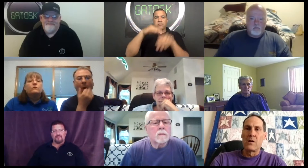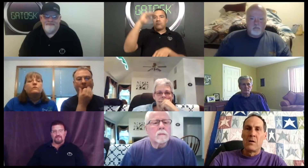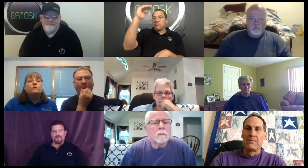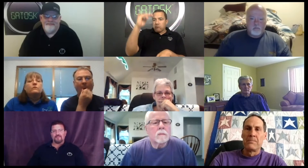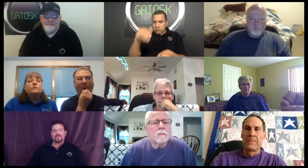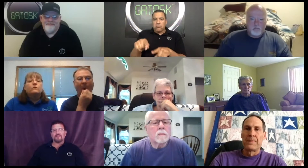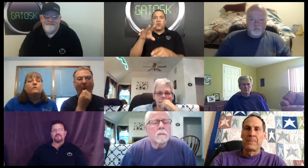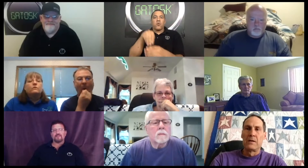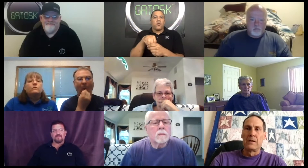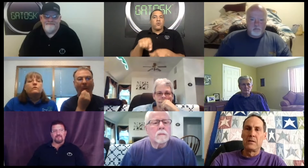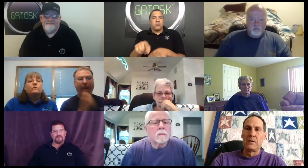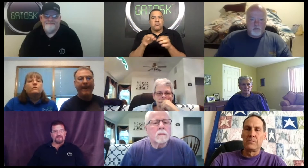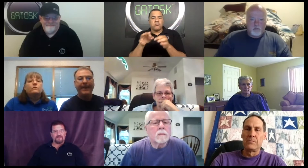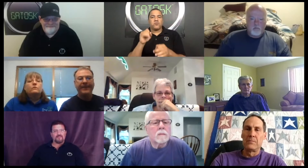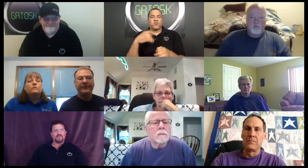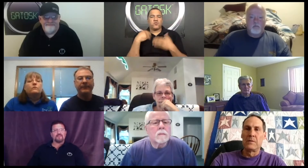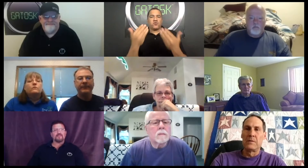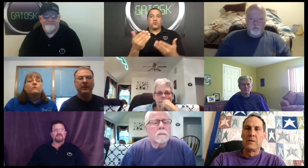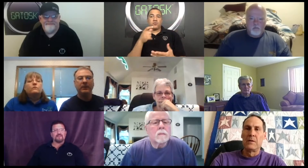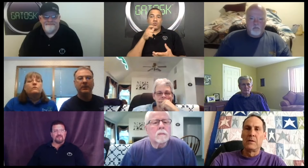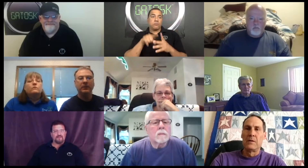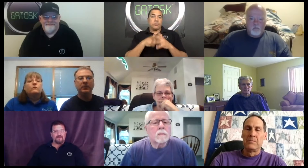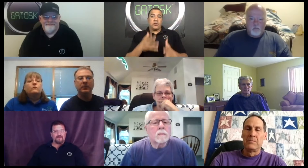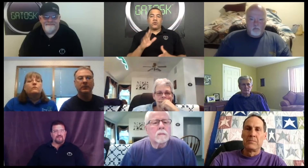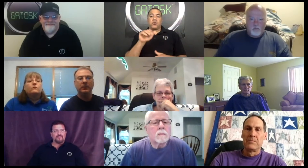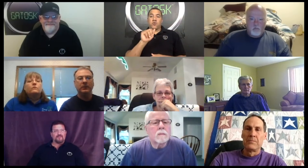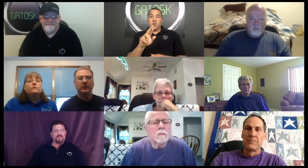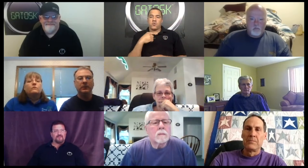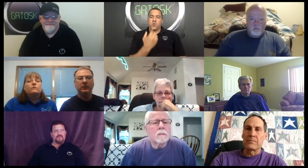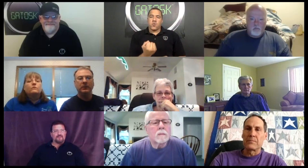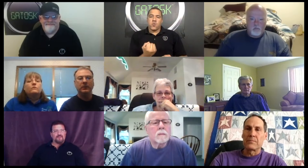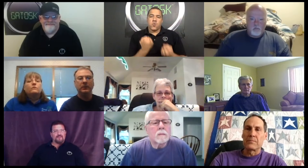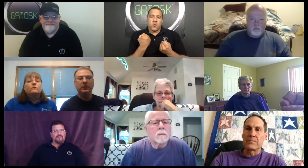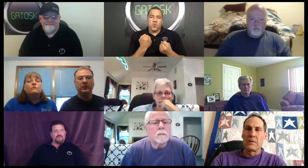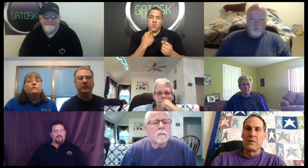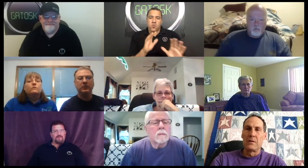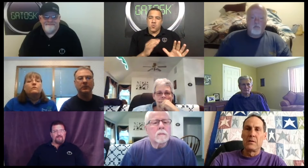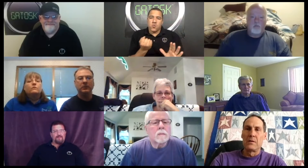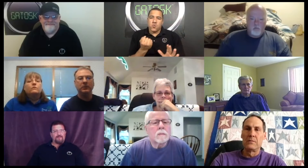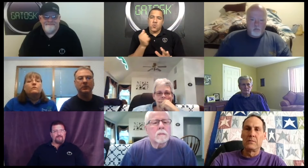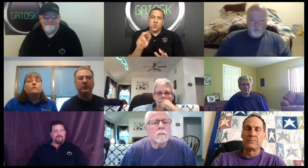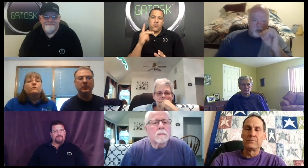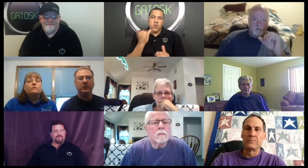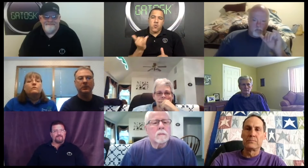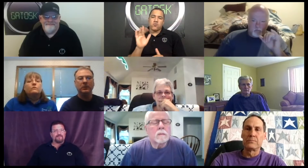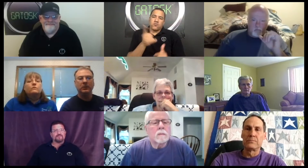in those 16 steps, they're included. So that's what I suggest for beginners. ARs, we should probably hold off on that for